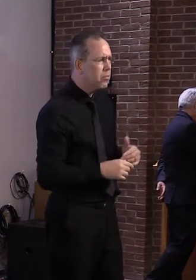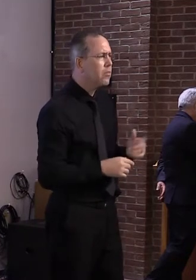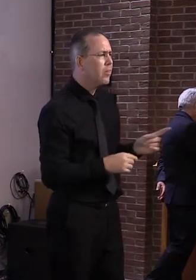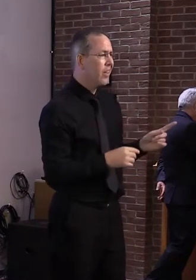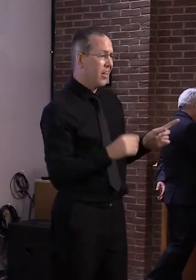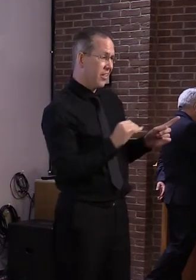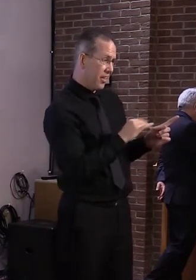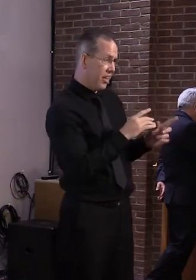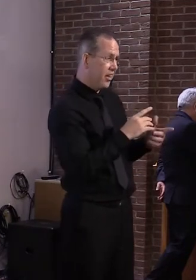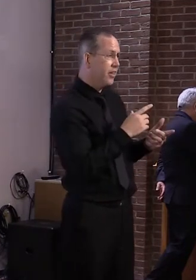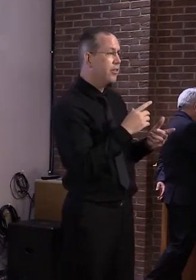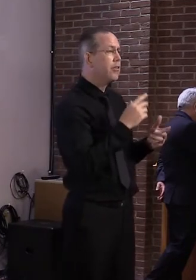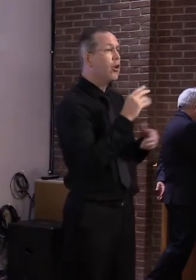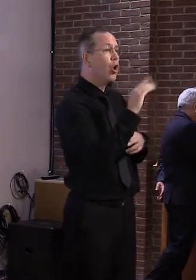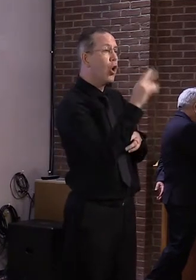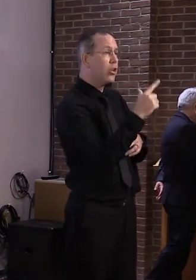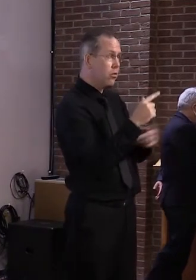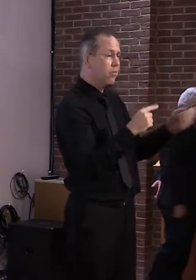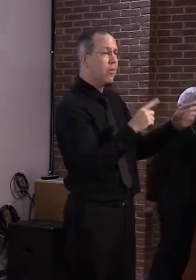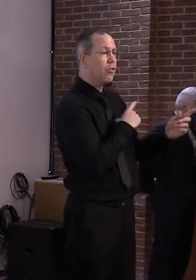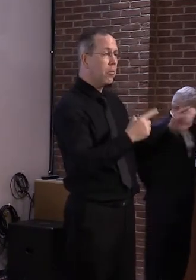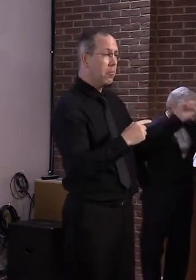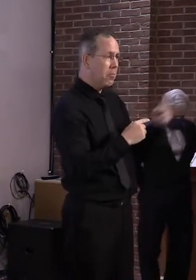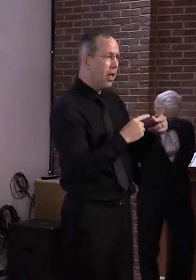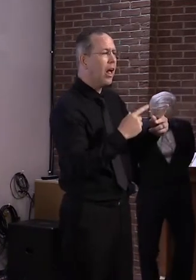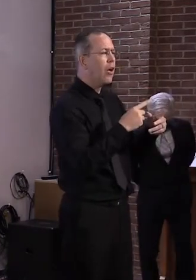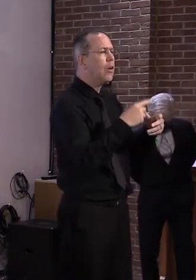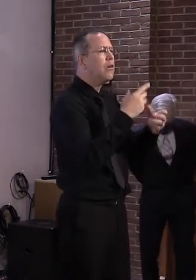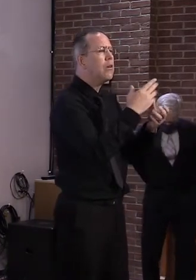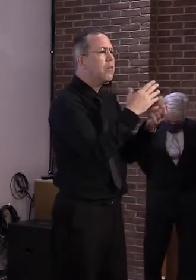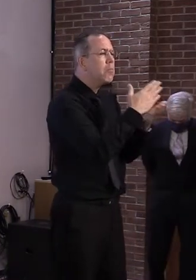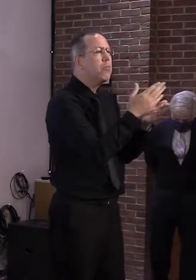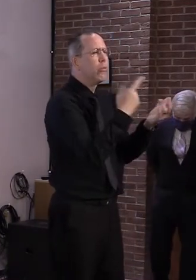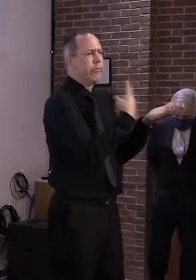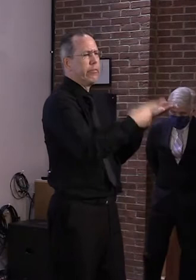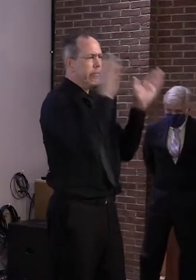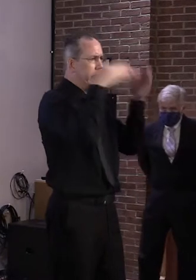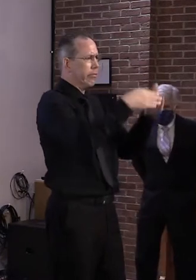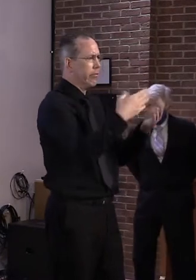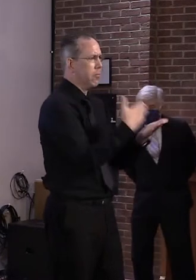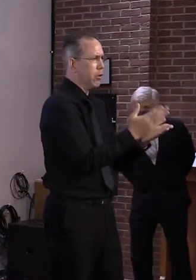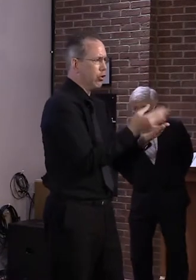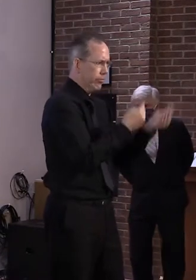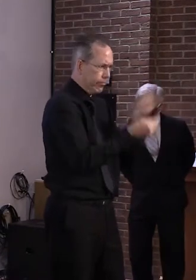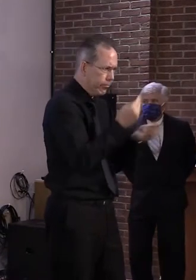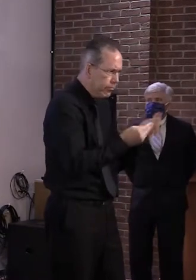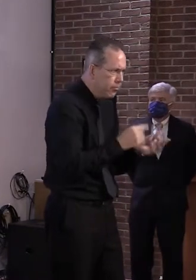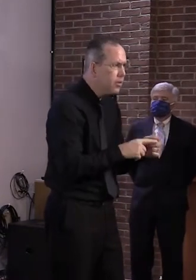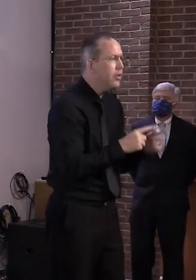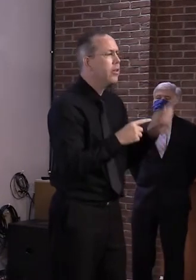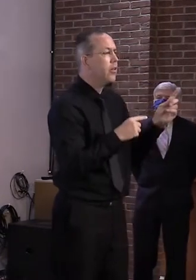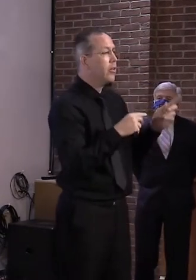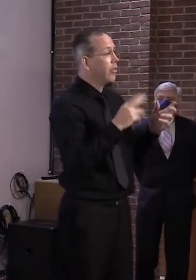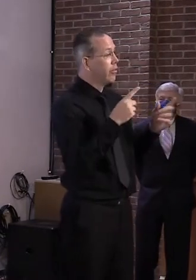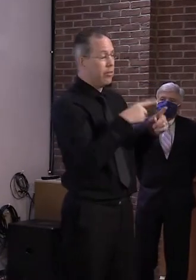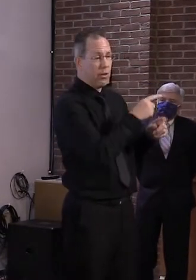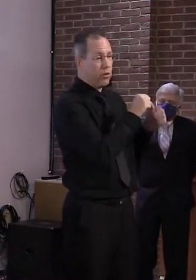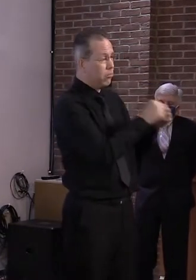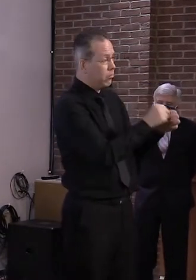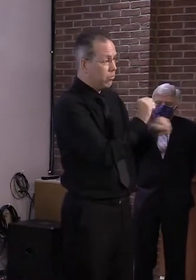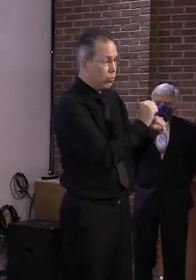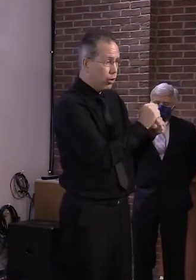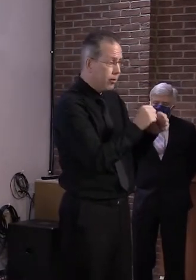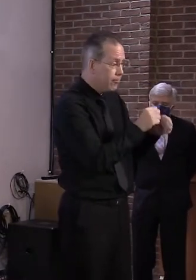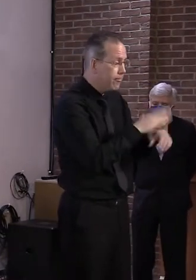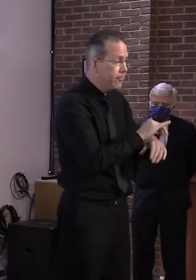our budget, you know, an expanded budget at that point, and there'll be continued initiatives that could be